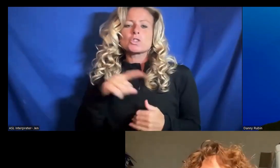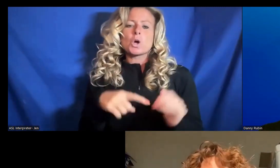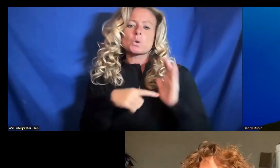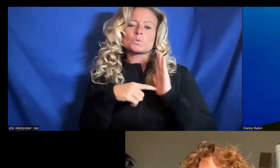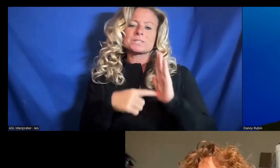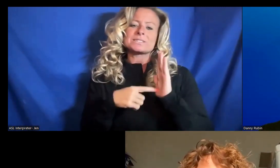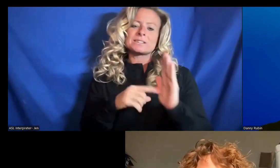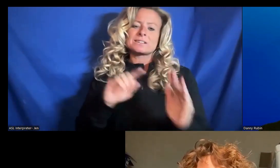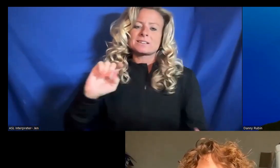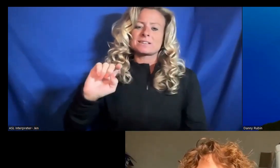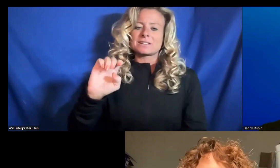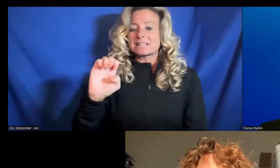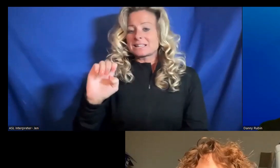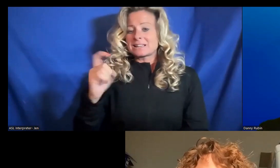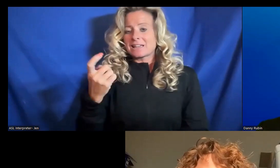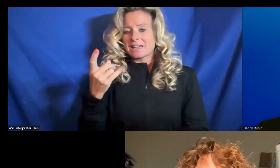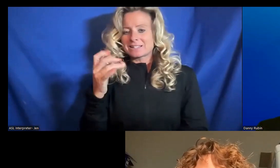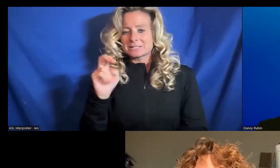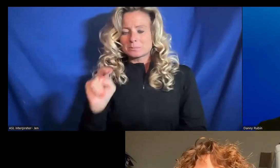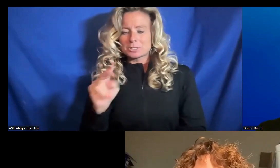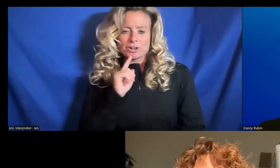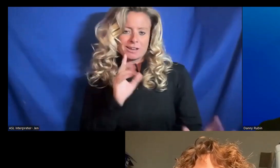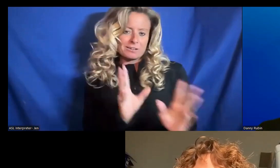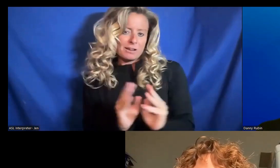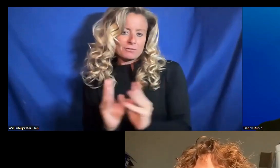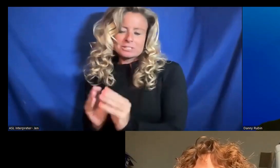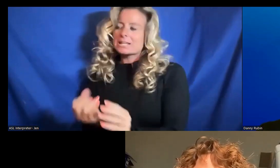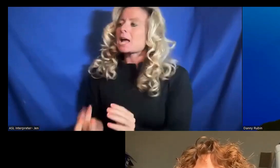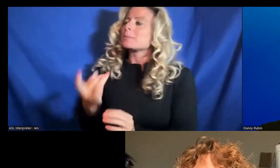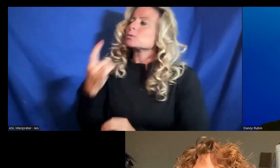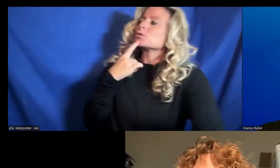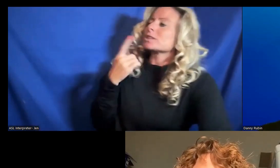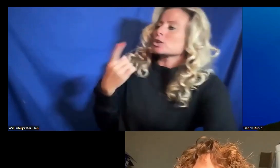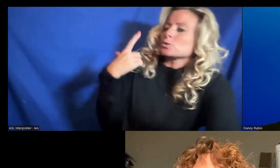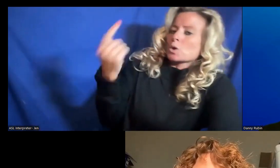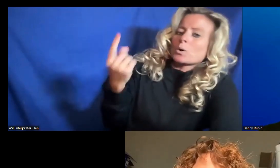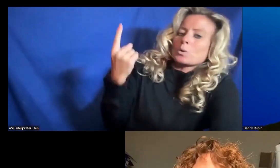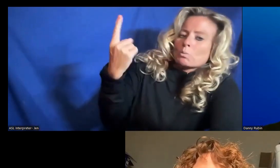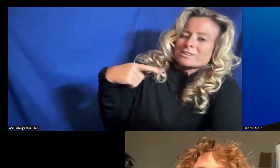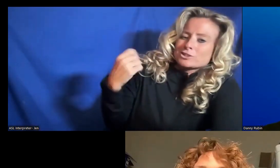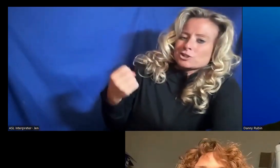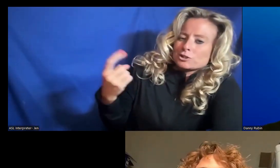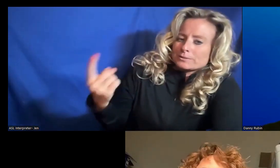those conferences. How many of those shows would you say you go to in a year?